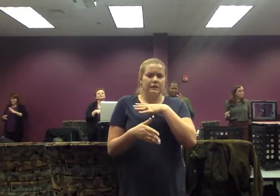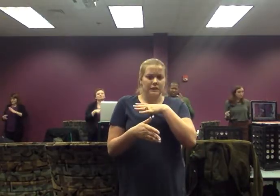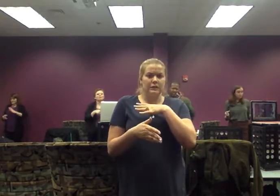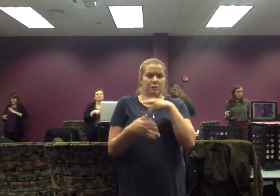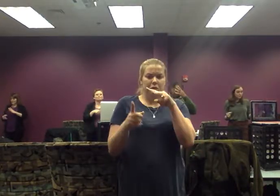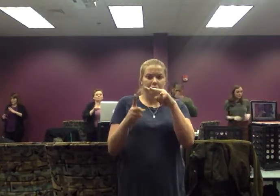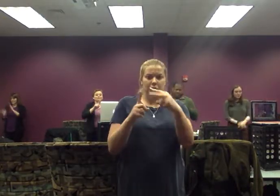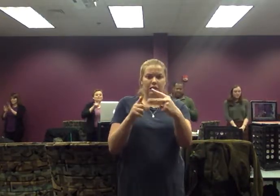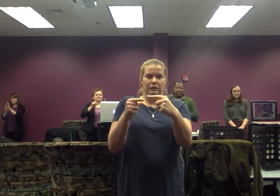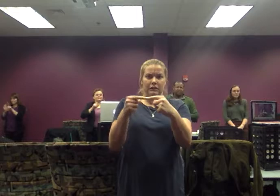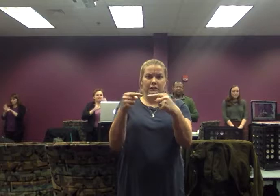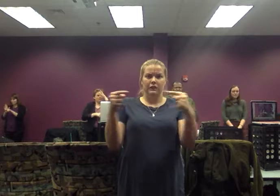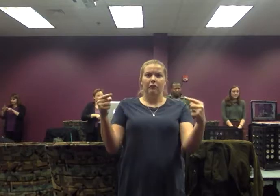we count as Founding Fathers.